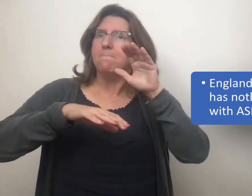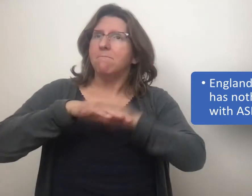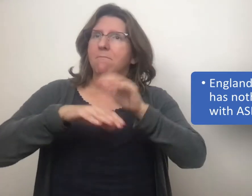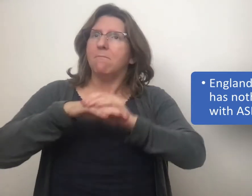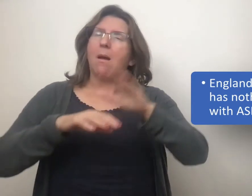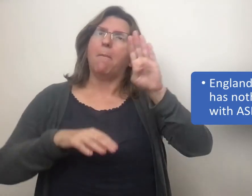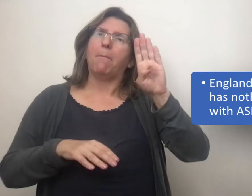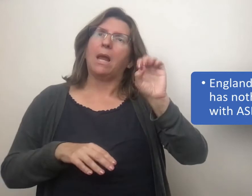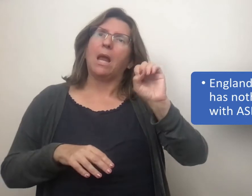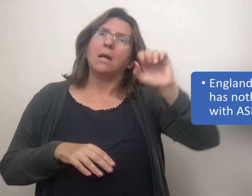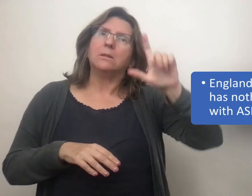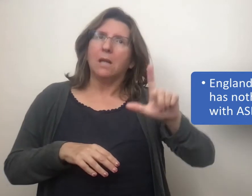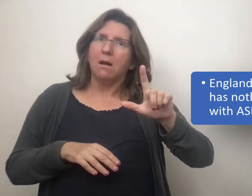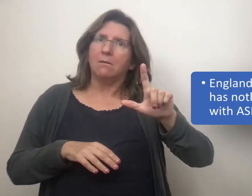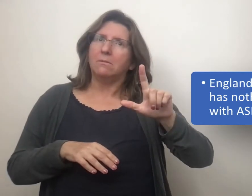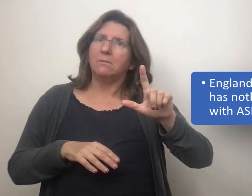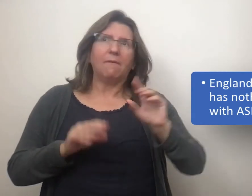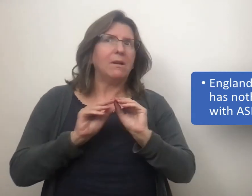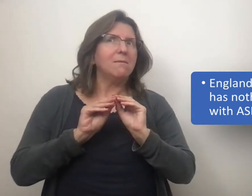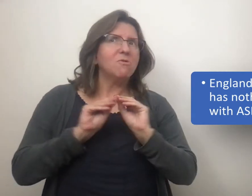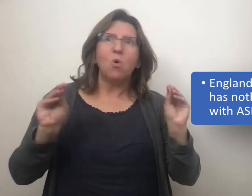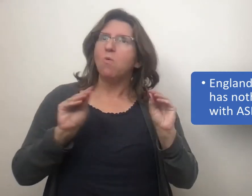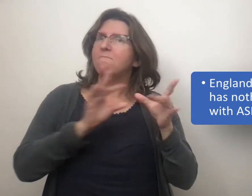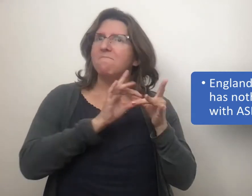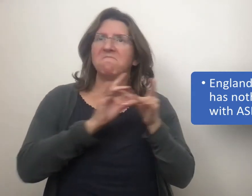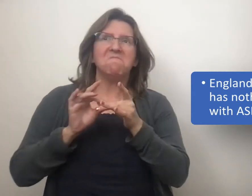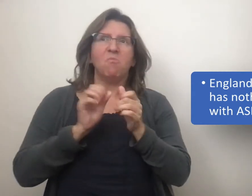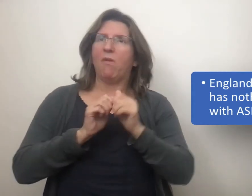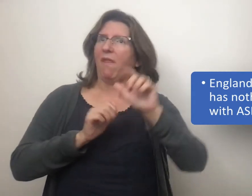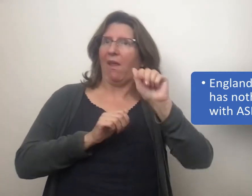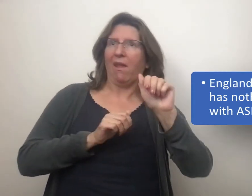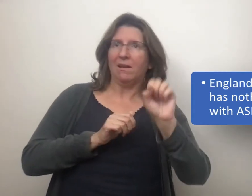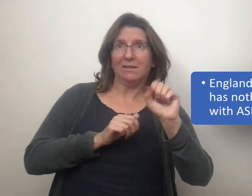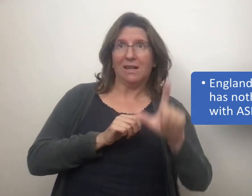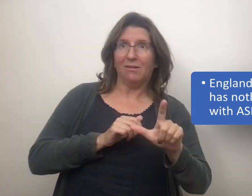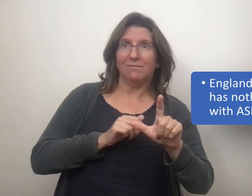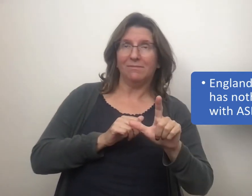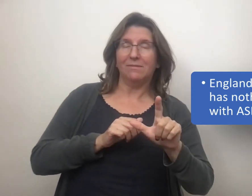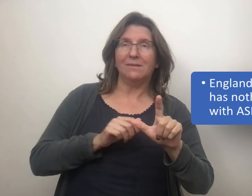nothing like ASL. The two languages have nothing in common.